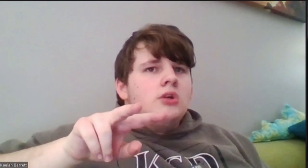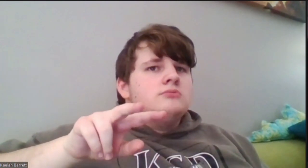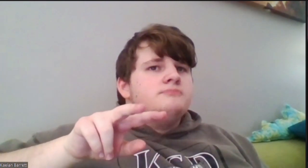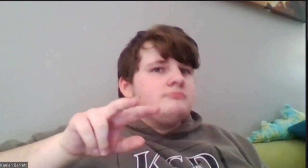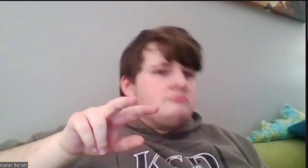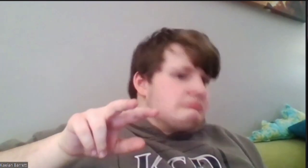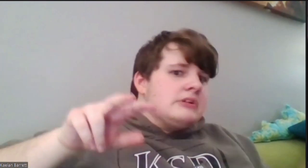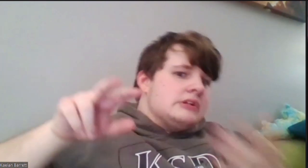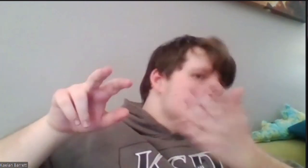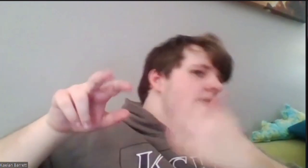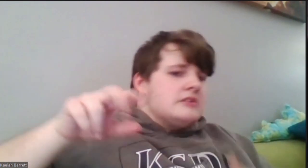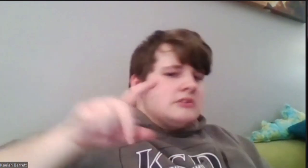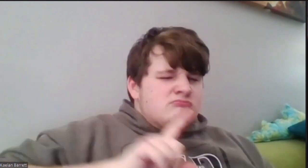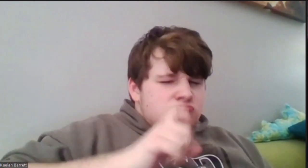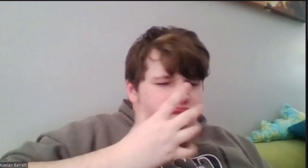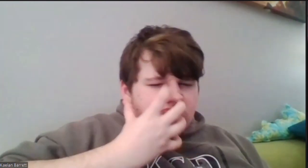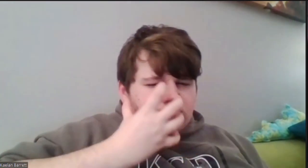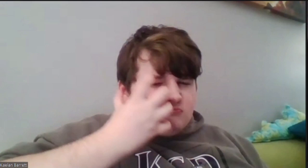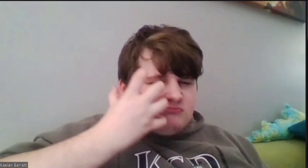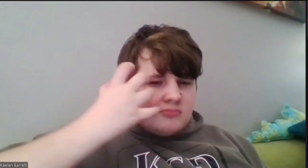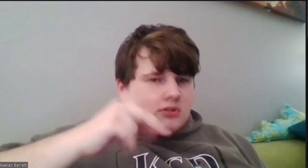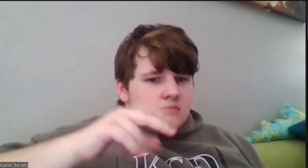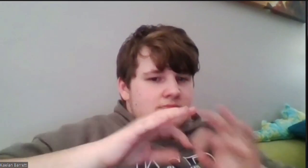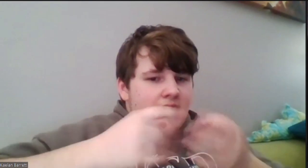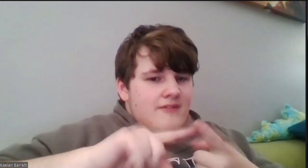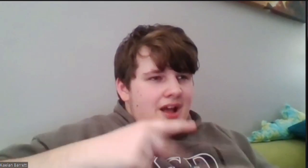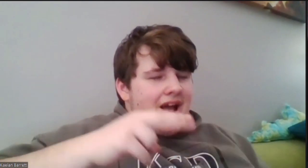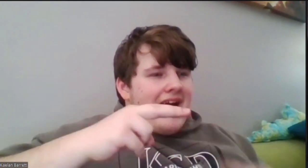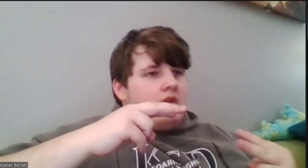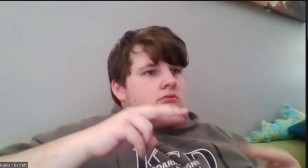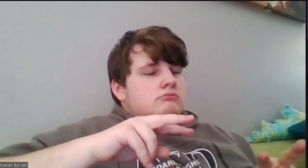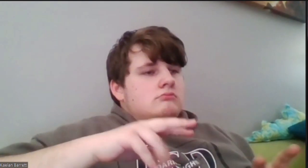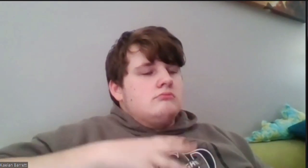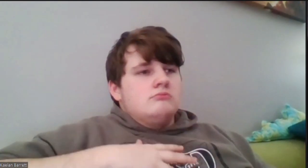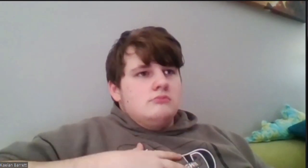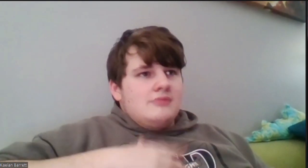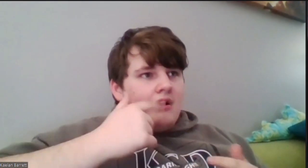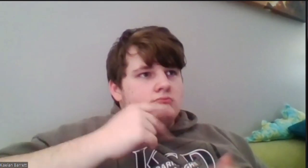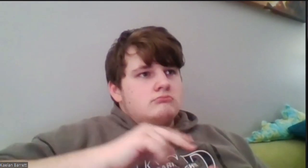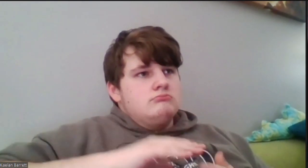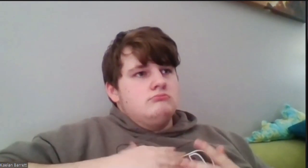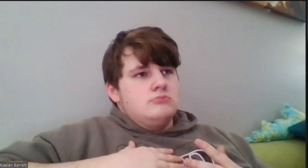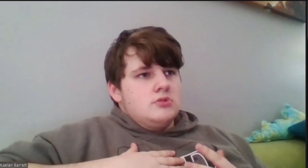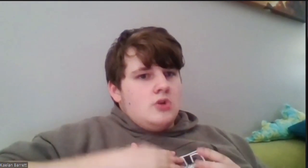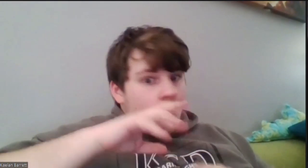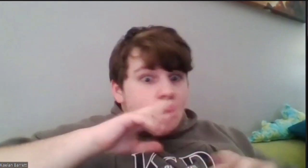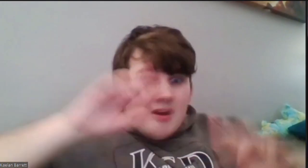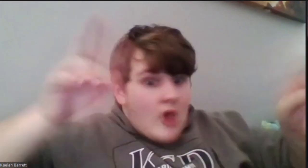brother's like, huh, well, come on in. Scrooge is kind of scowling, but his family